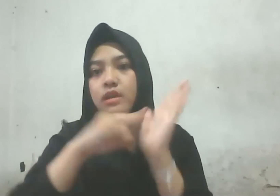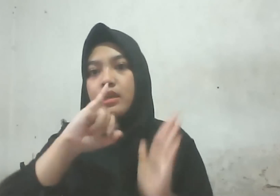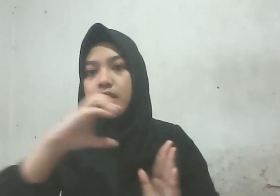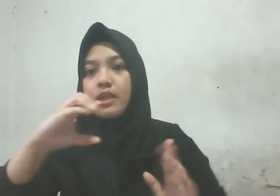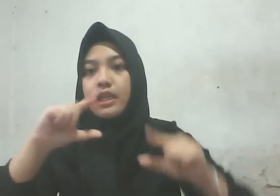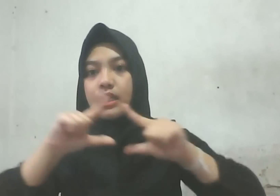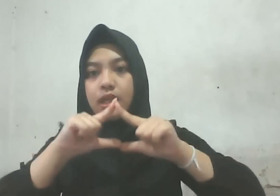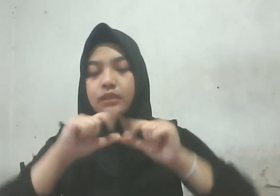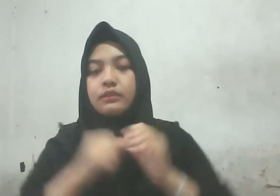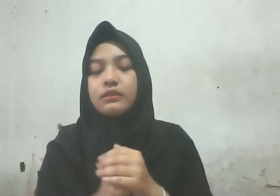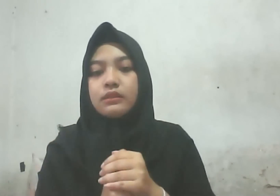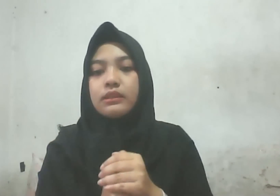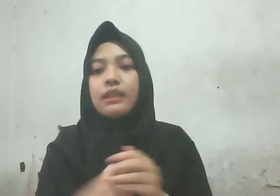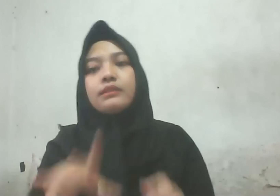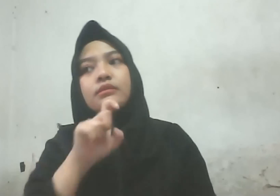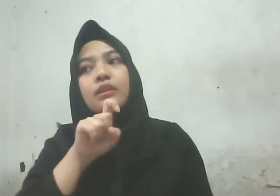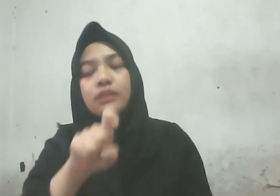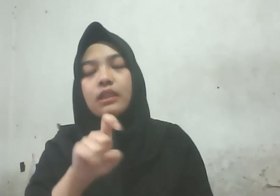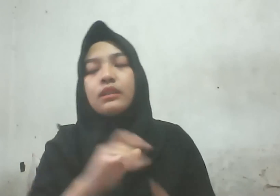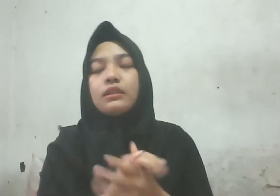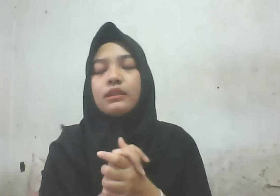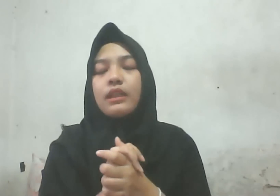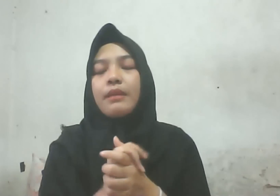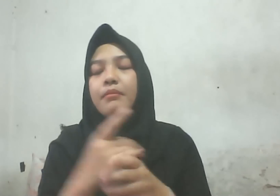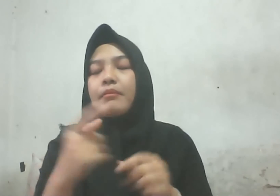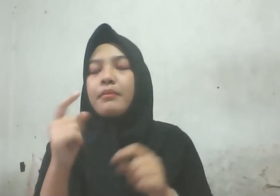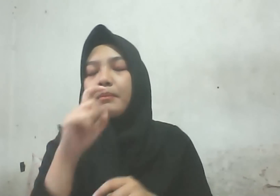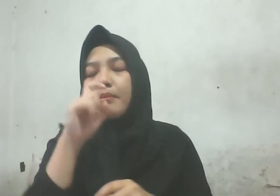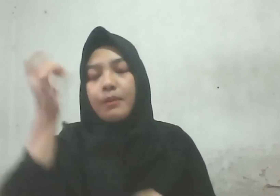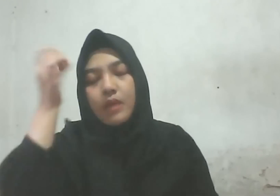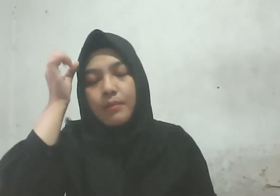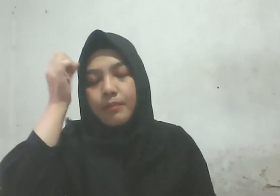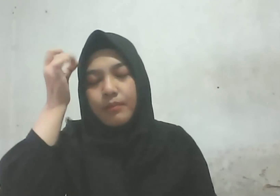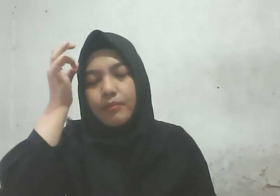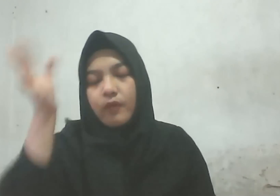Ibu Monica asks to Professor Dan Goodley,